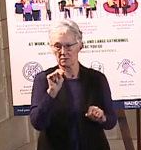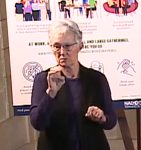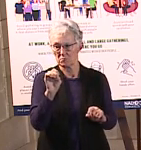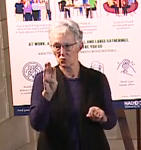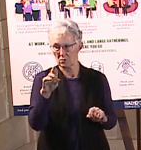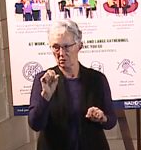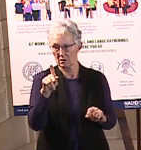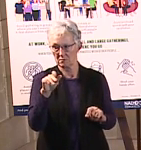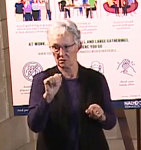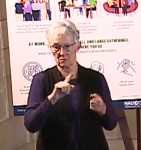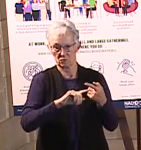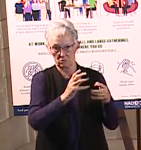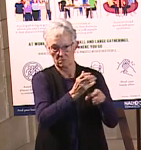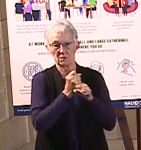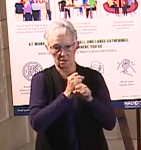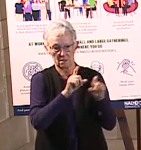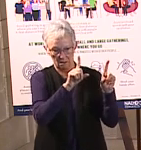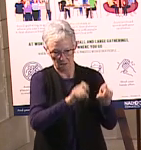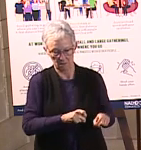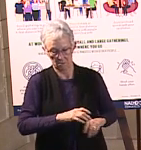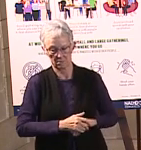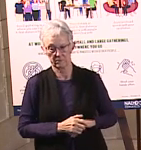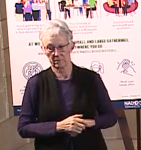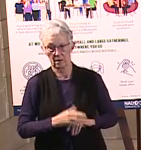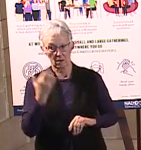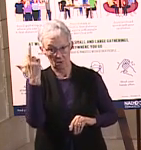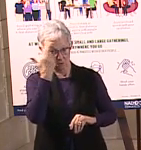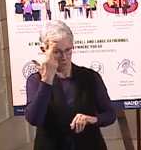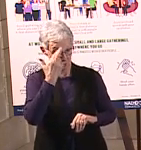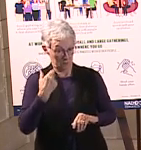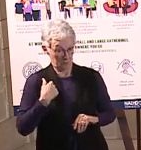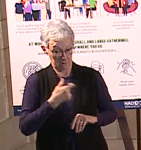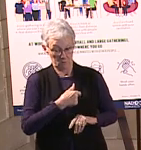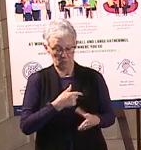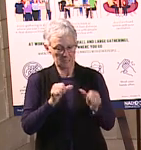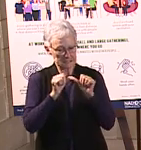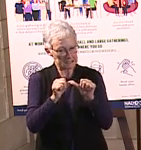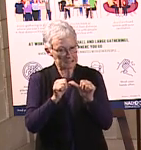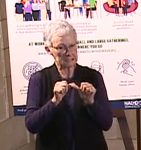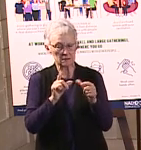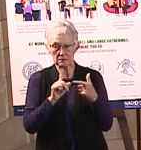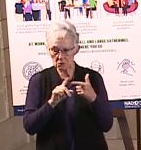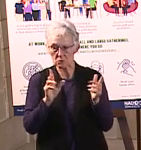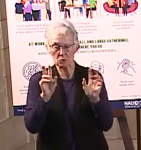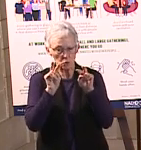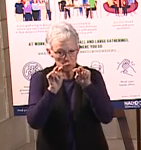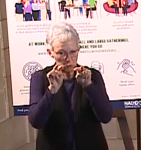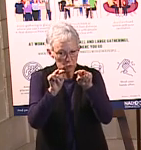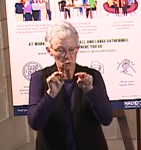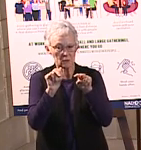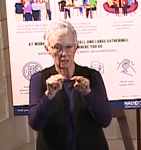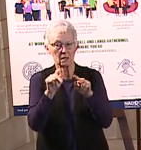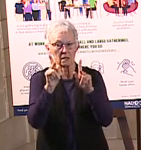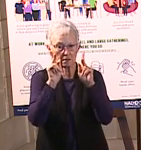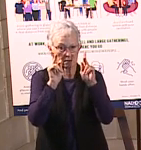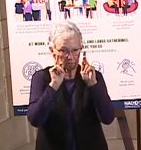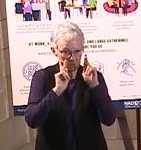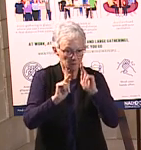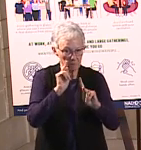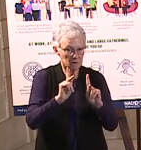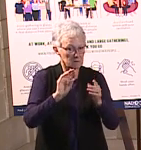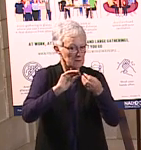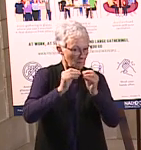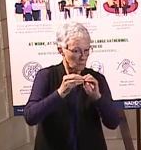we're taking is to preserve our hospital capacity. Right now we're looking at 27% hospital bed capacity,